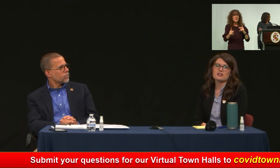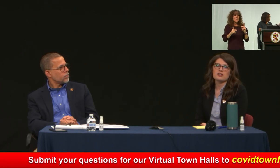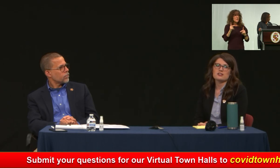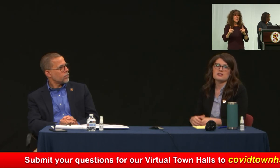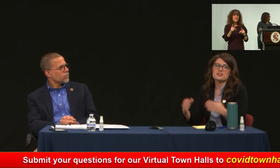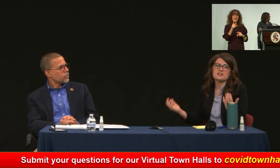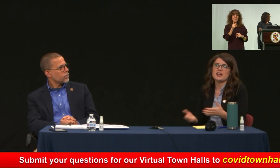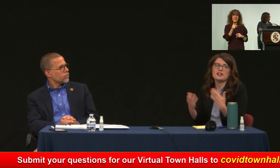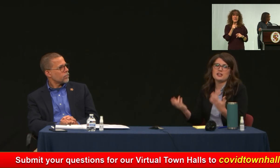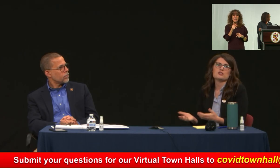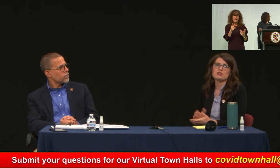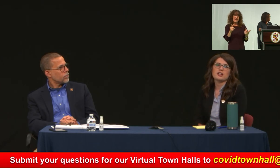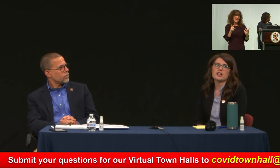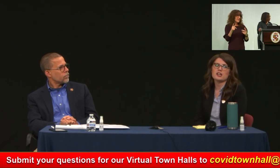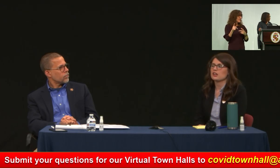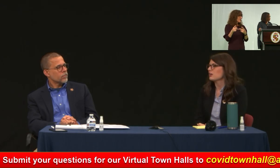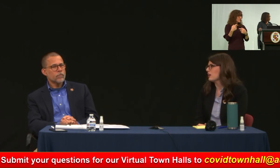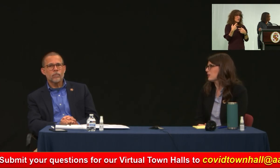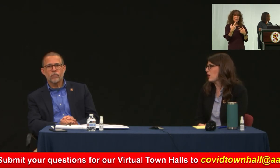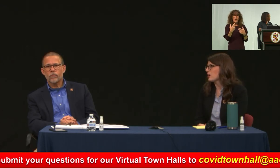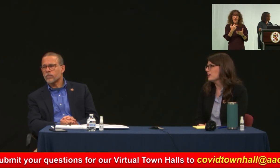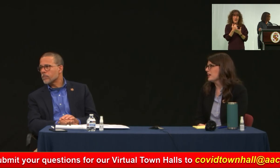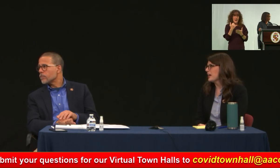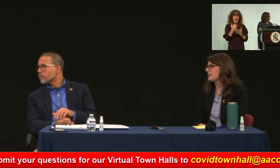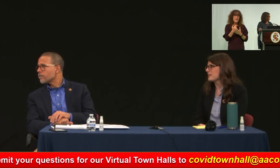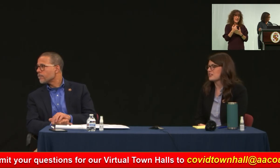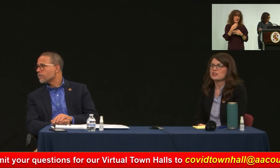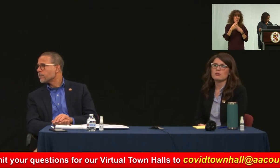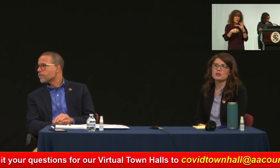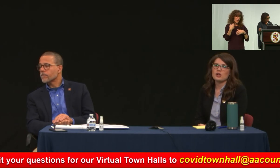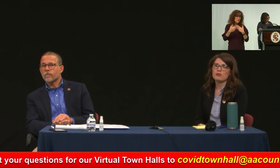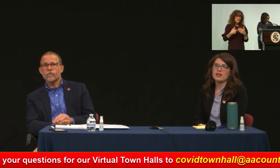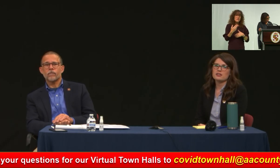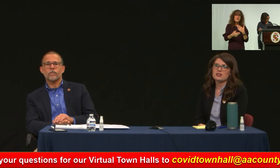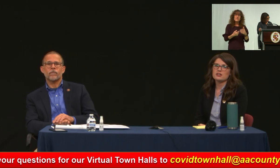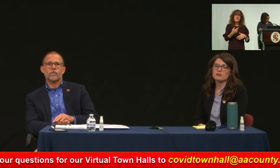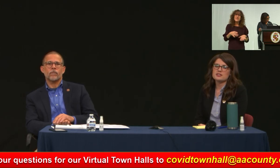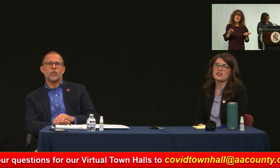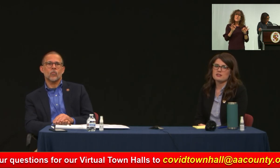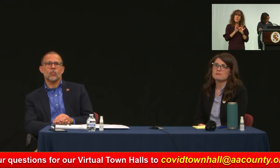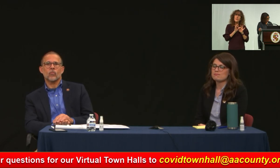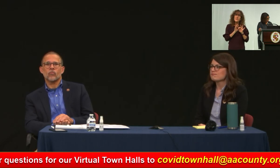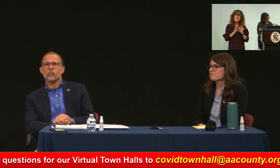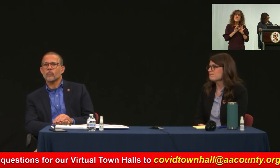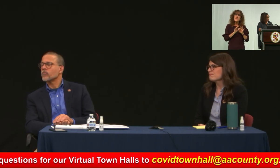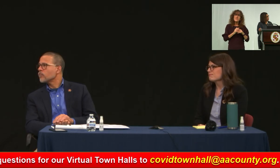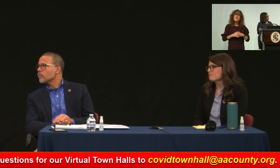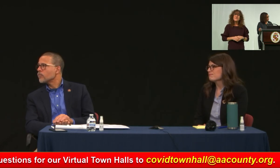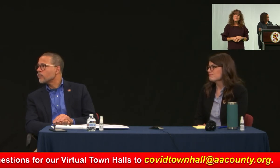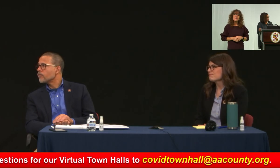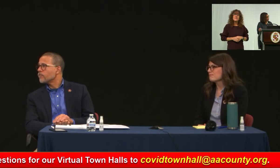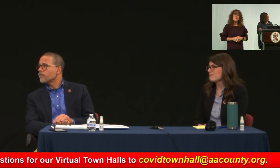that our society is running along. I think that's gonna go a long way in the weeks ahead.